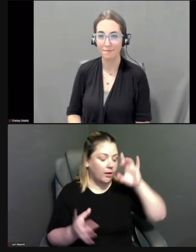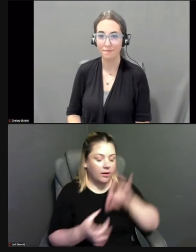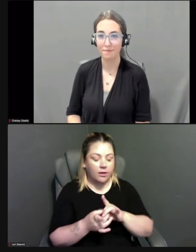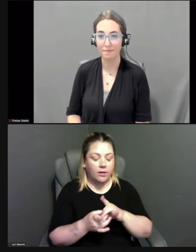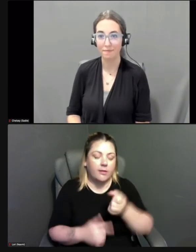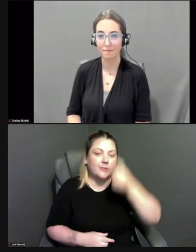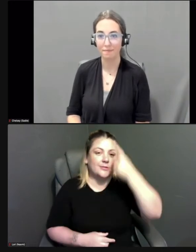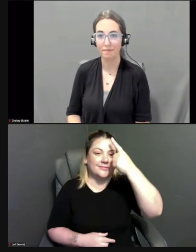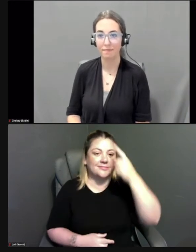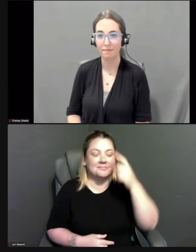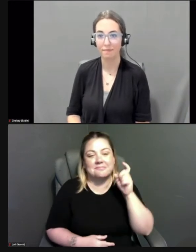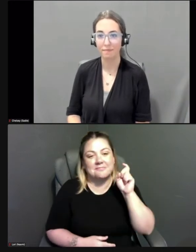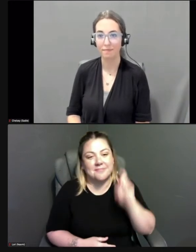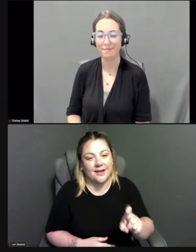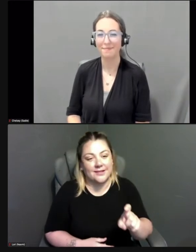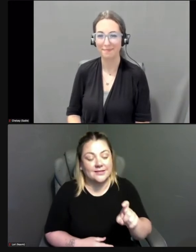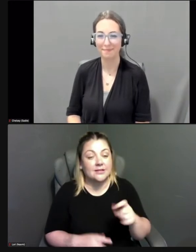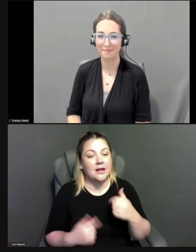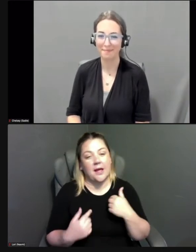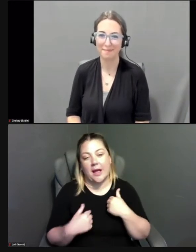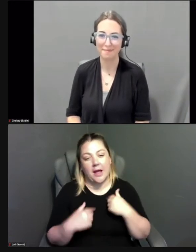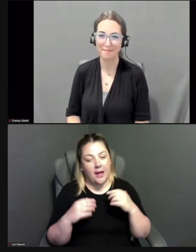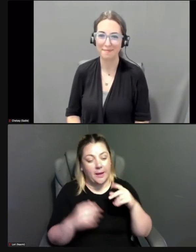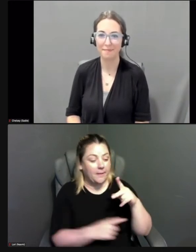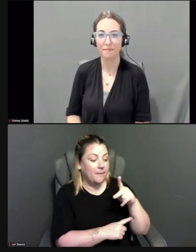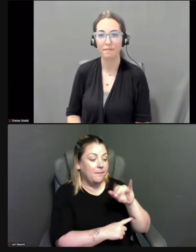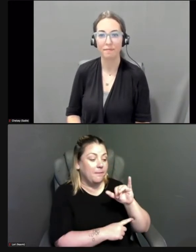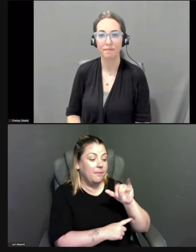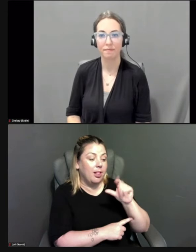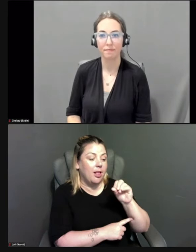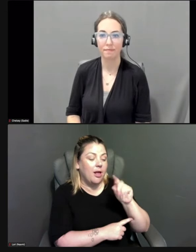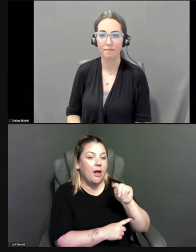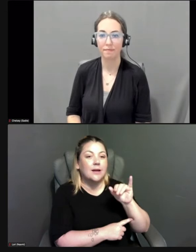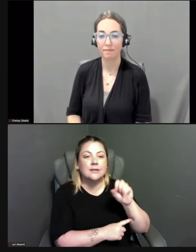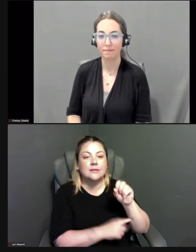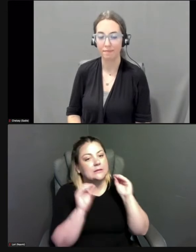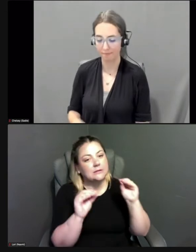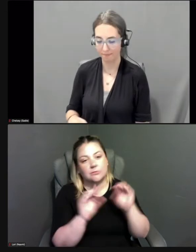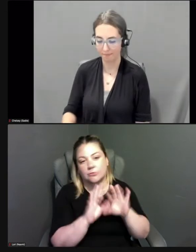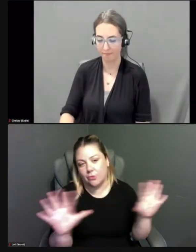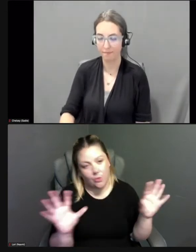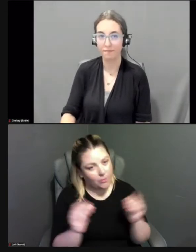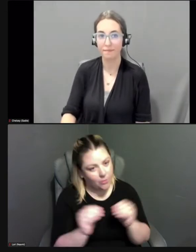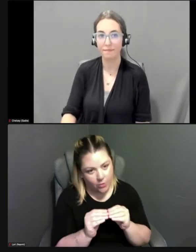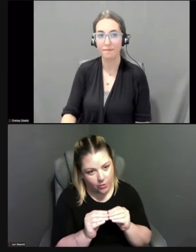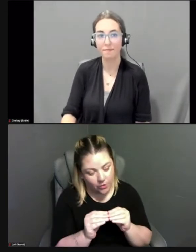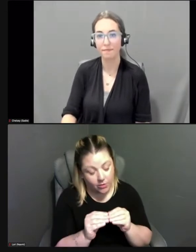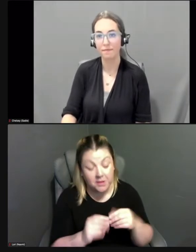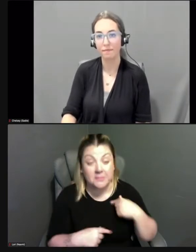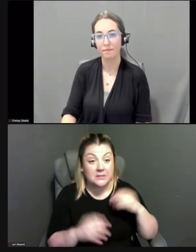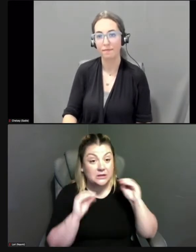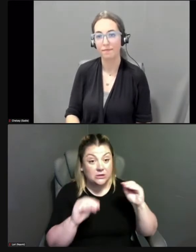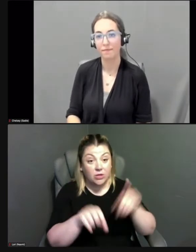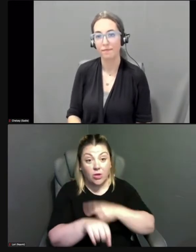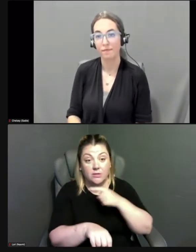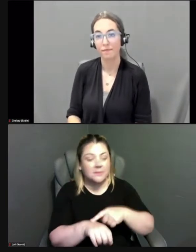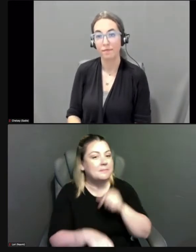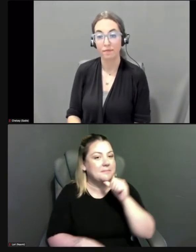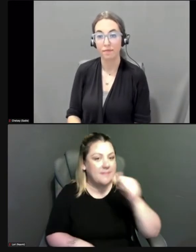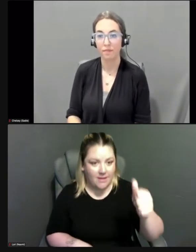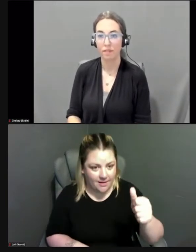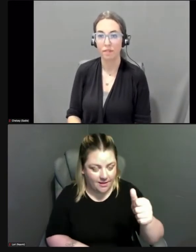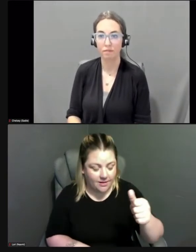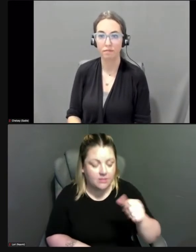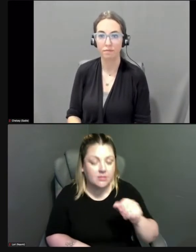I don't teach Pilates anymore, and honestly, I didn't do it for very long, but there are some lessons from like